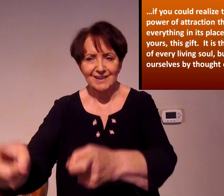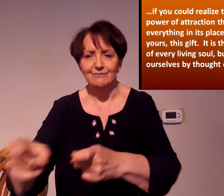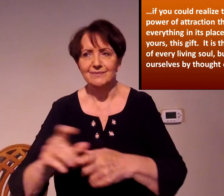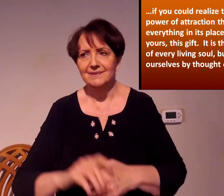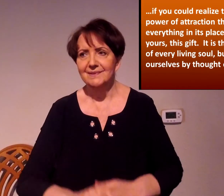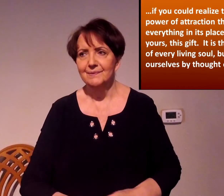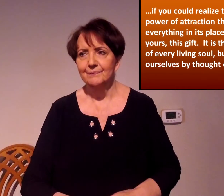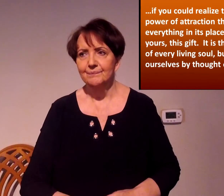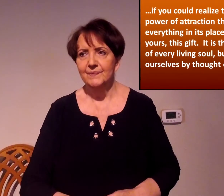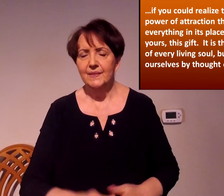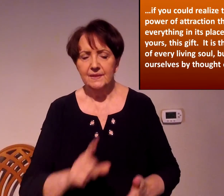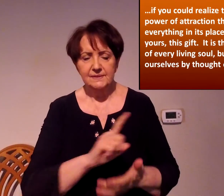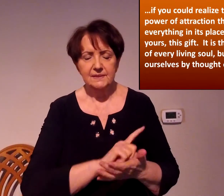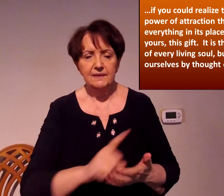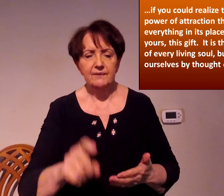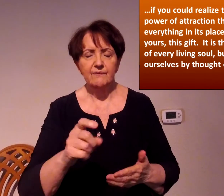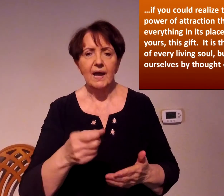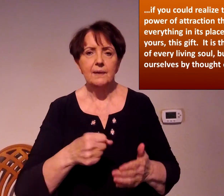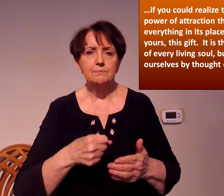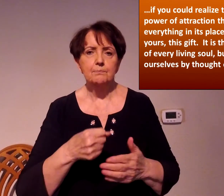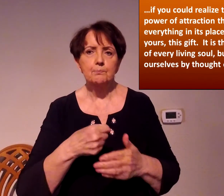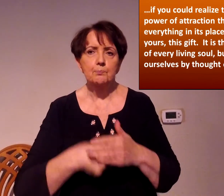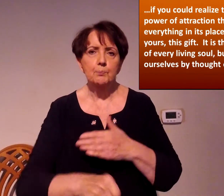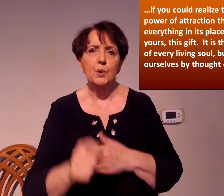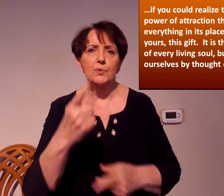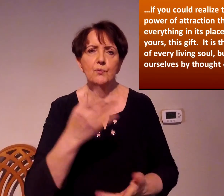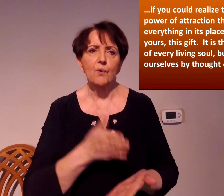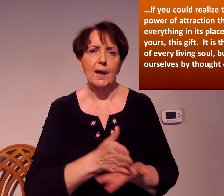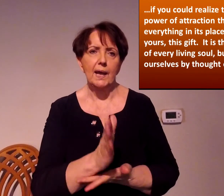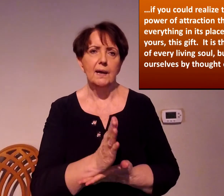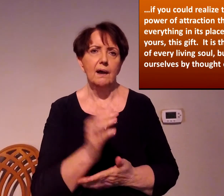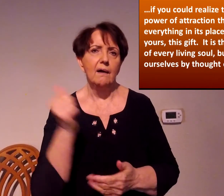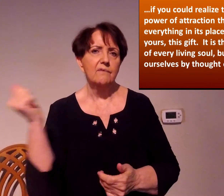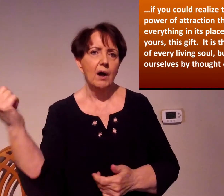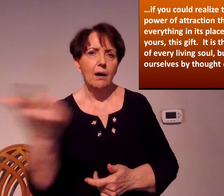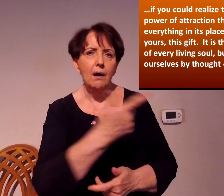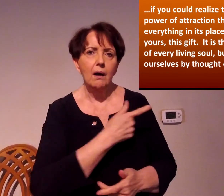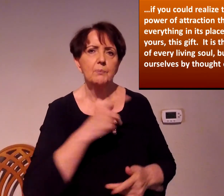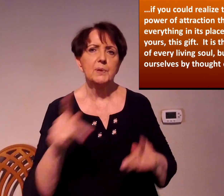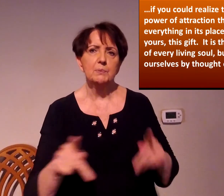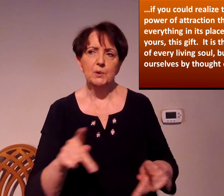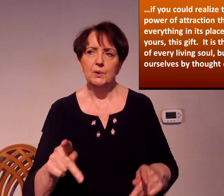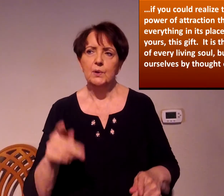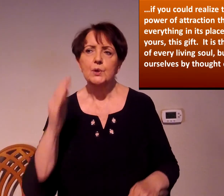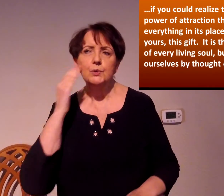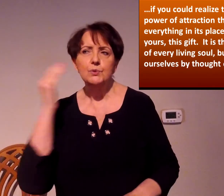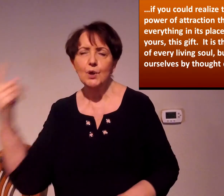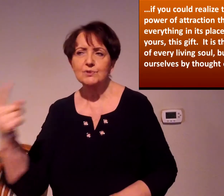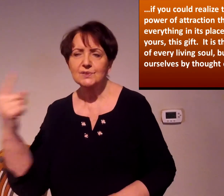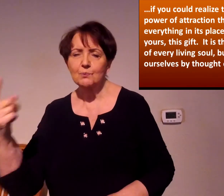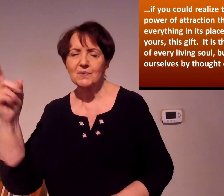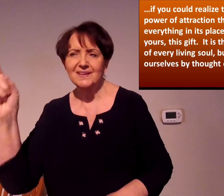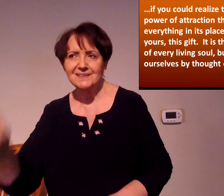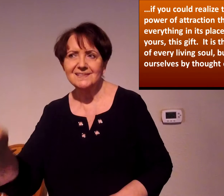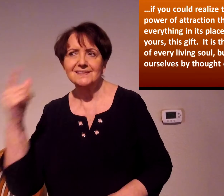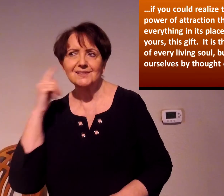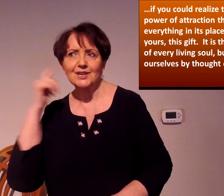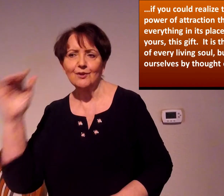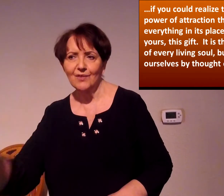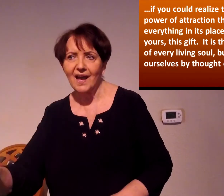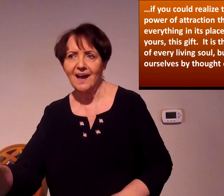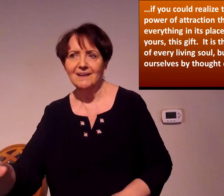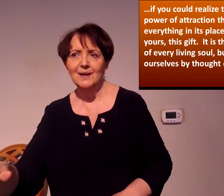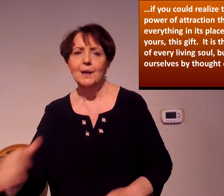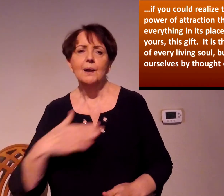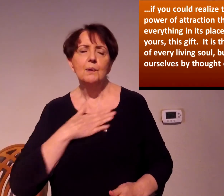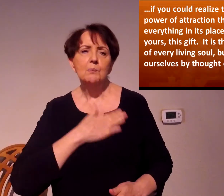is the divine birthright of every living soul. You know someone that needs to hear this? Please tell them